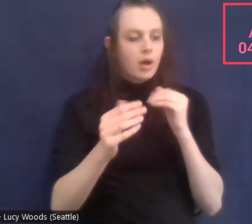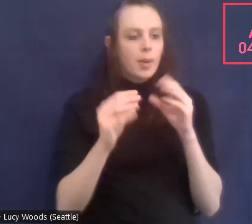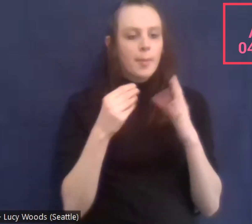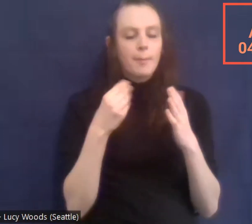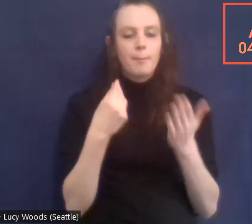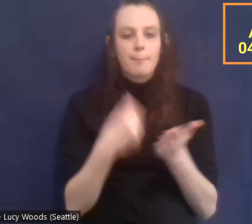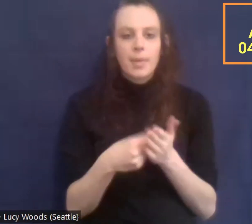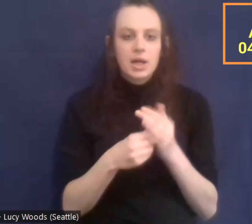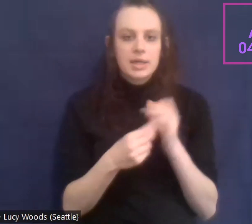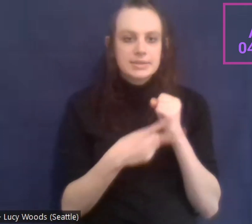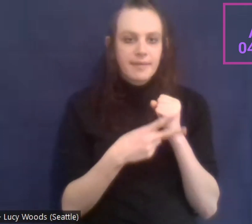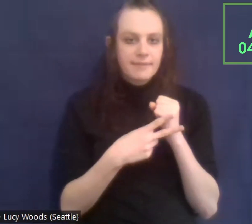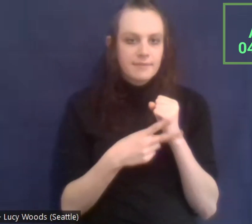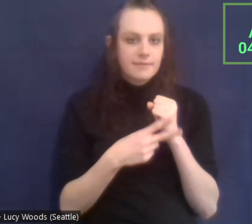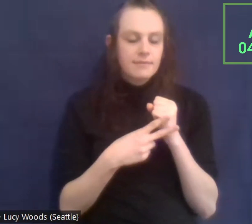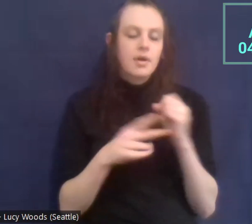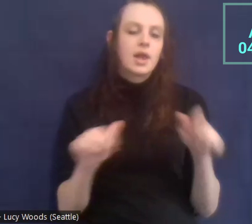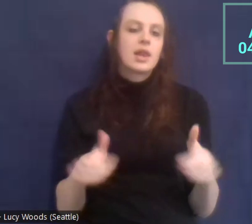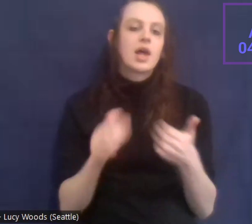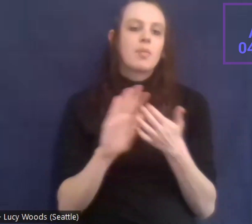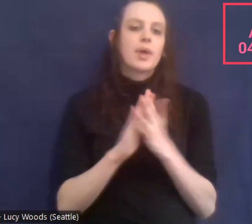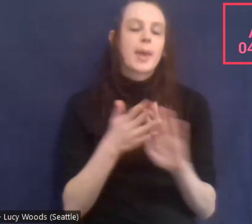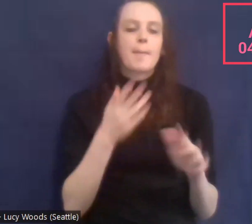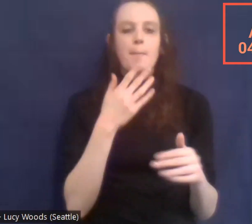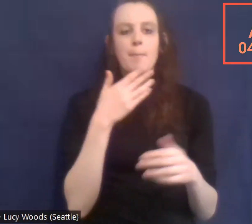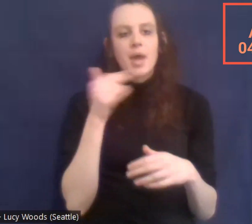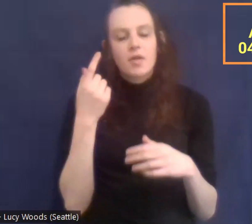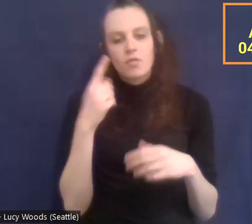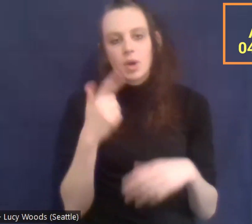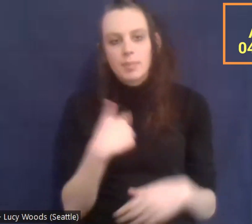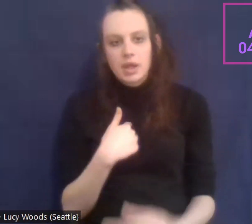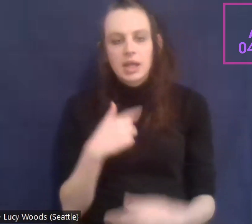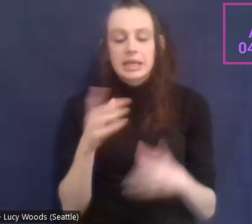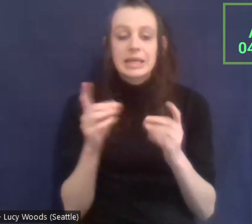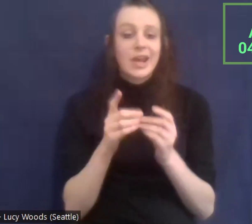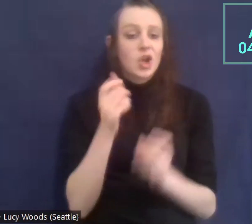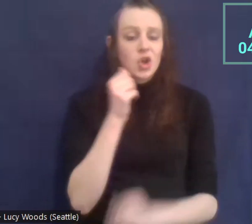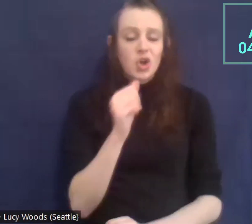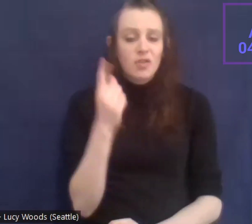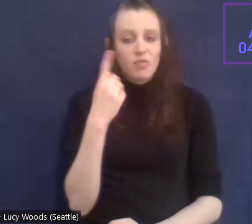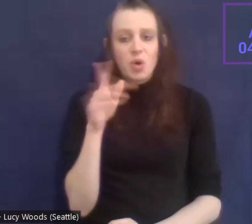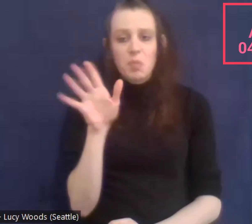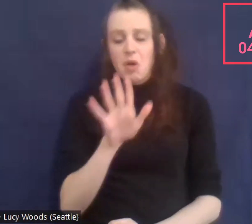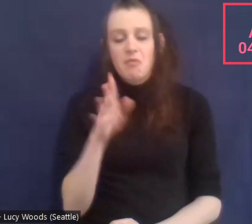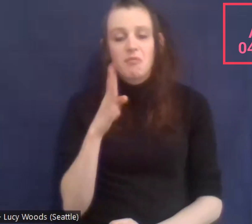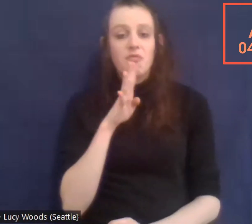Life got a lot better for me. I lived with a girl for like 4 years, and